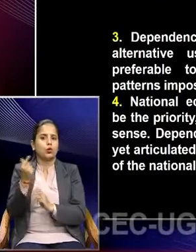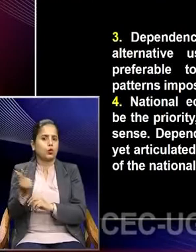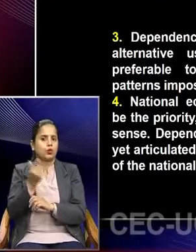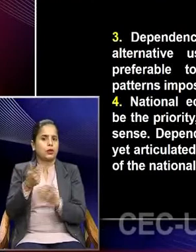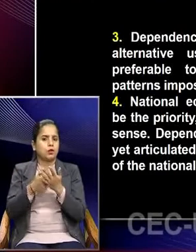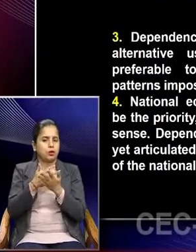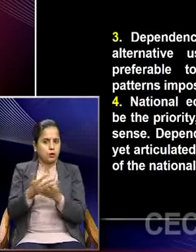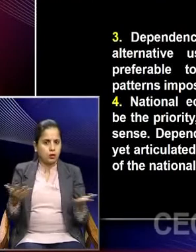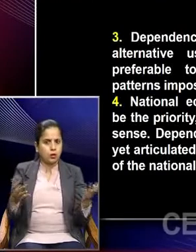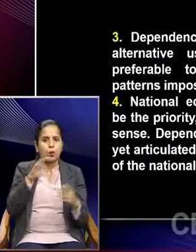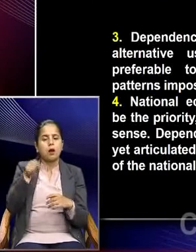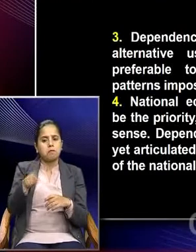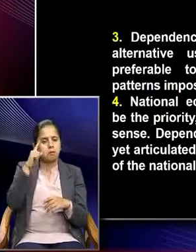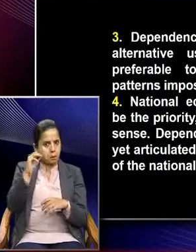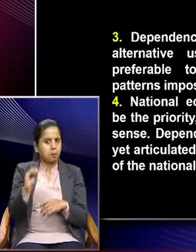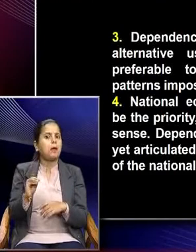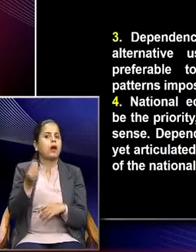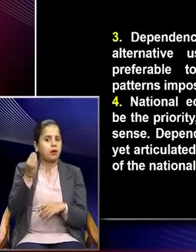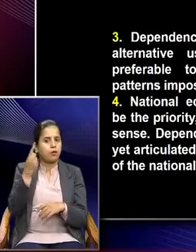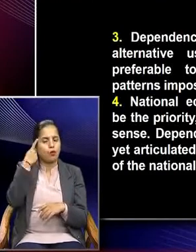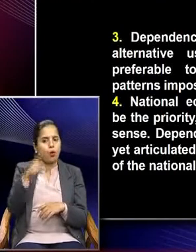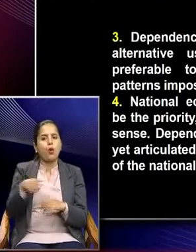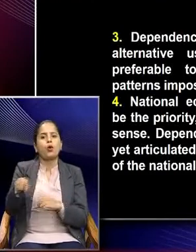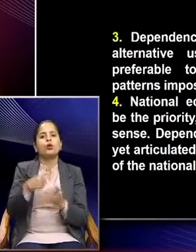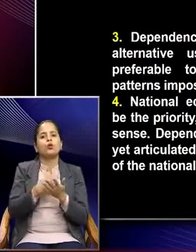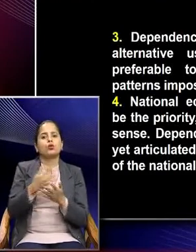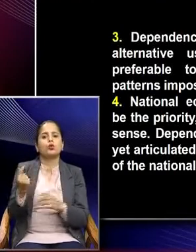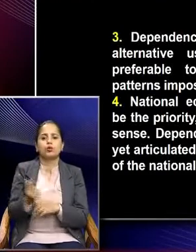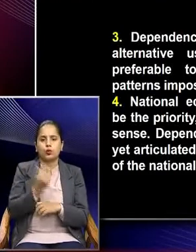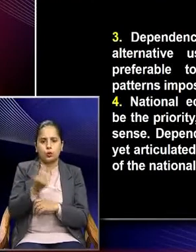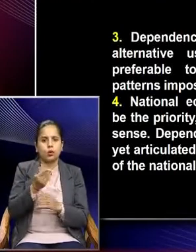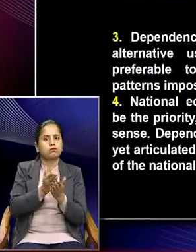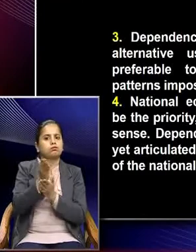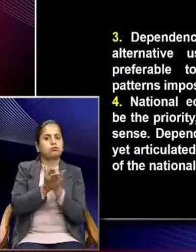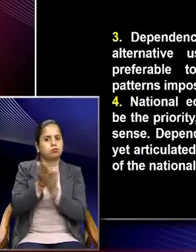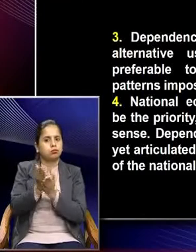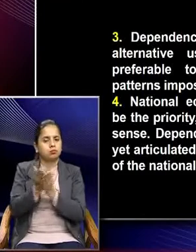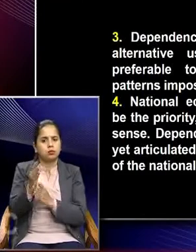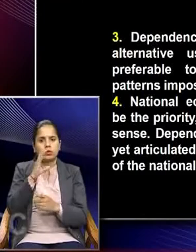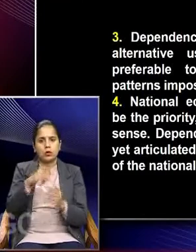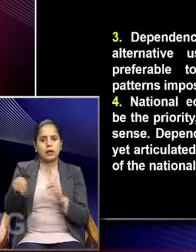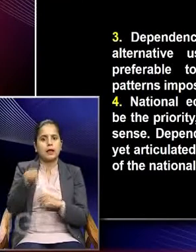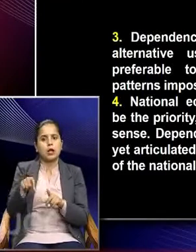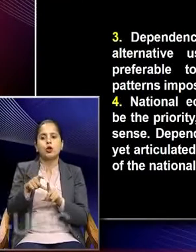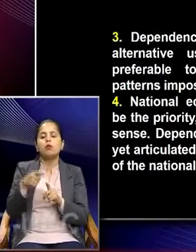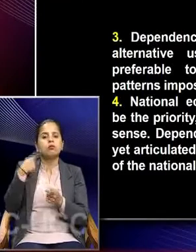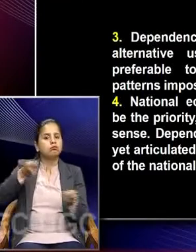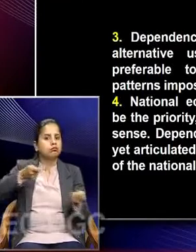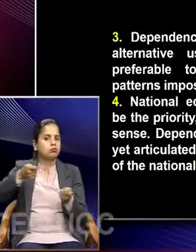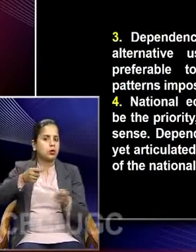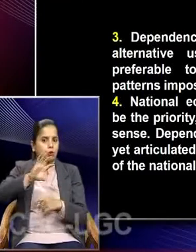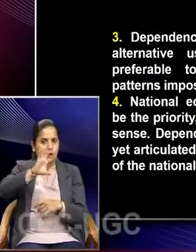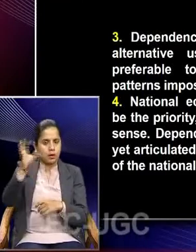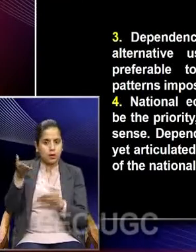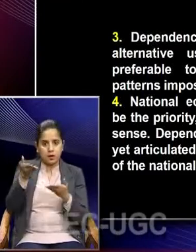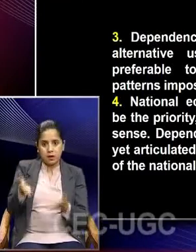resources are preferable to the resource uses patterns which are imposed by dominant countries. So